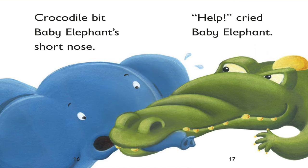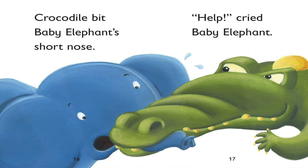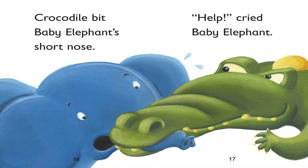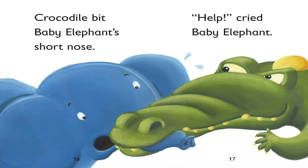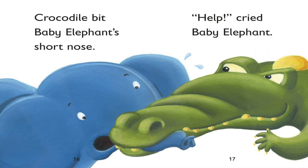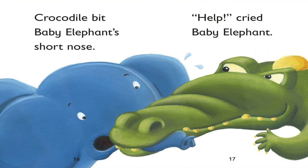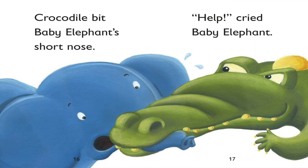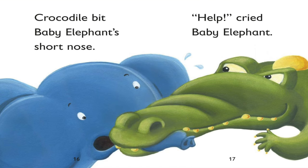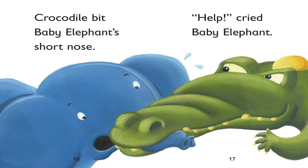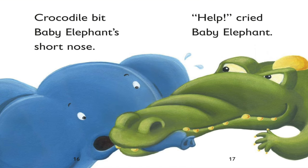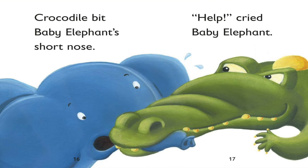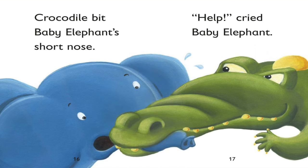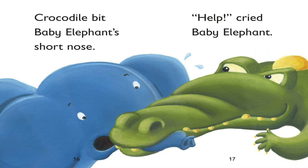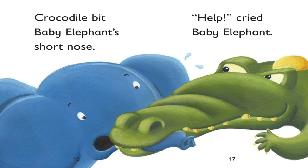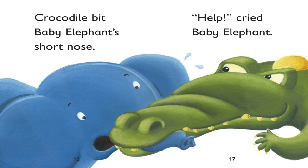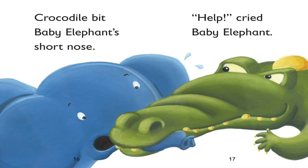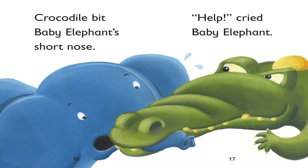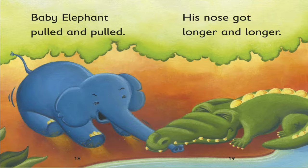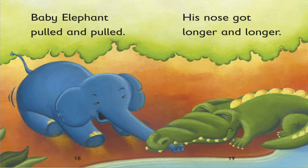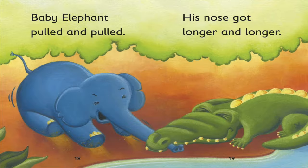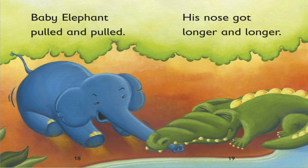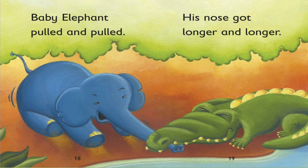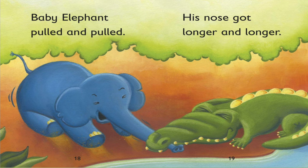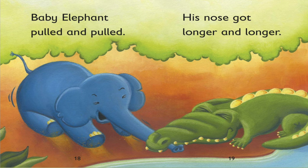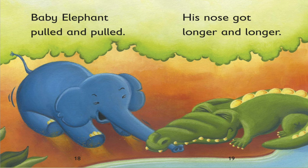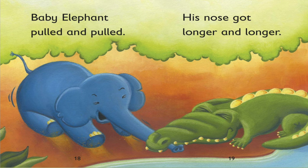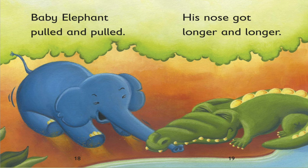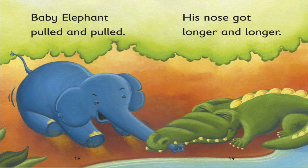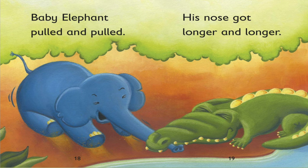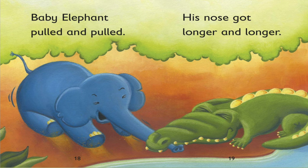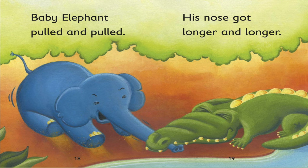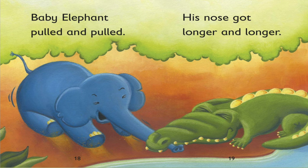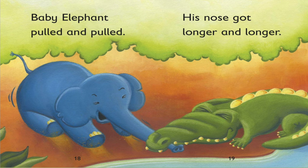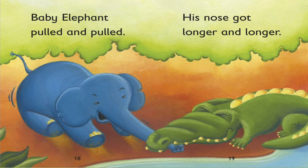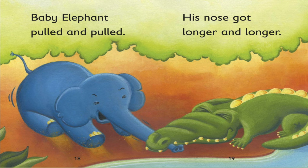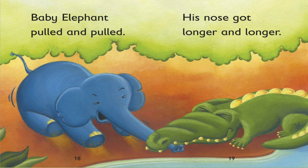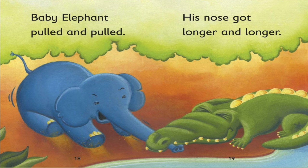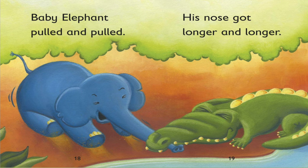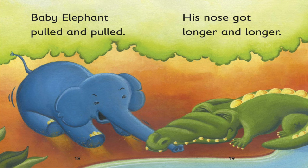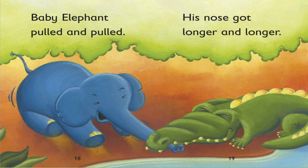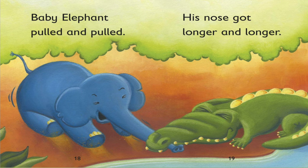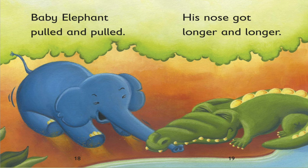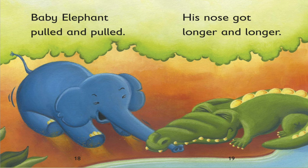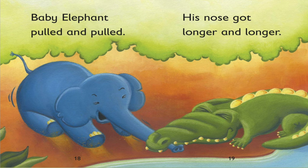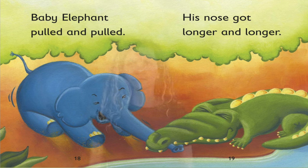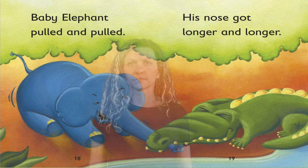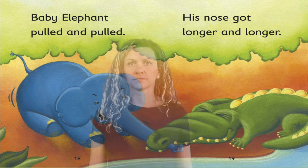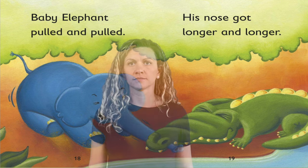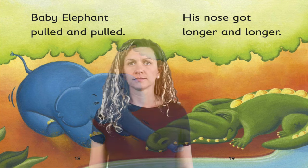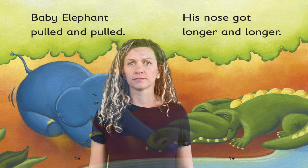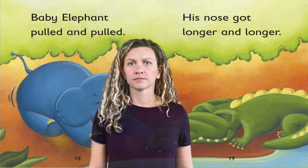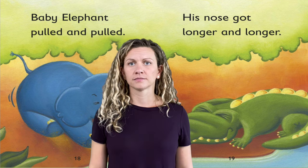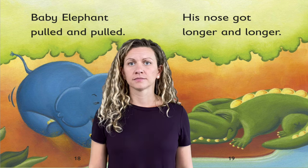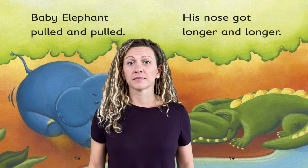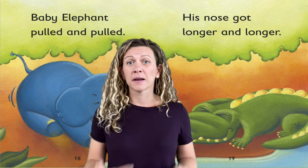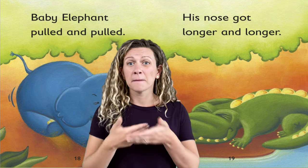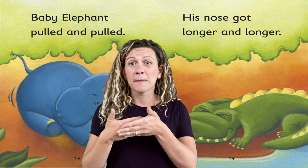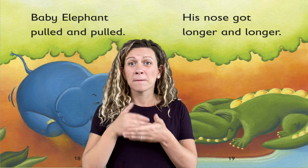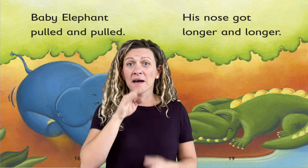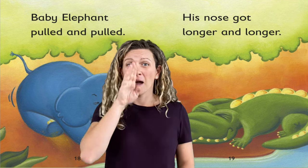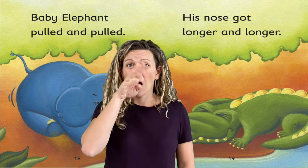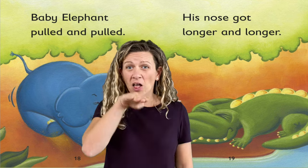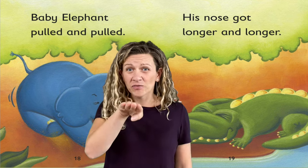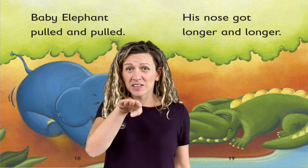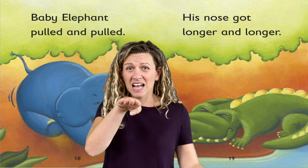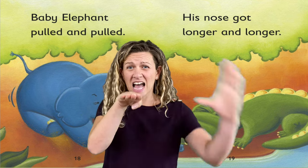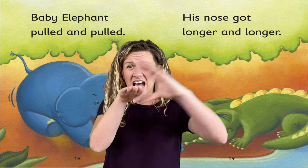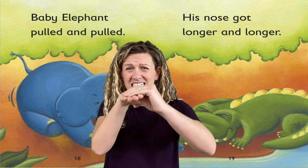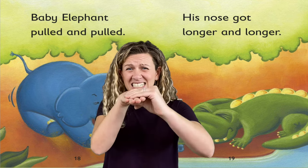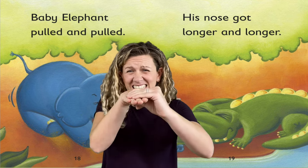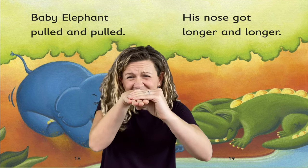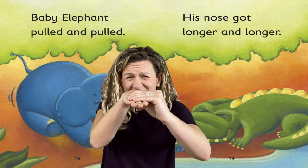elephant